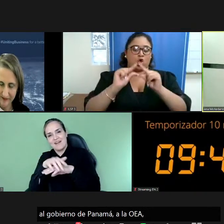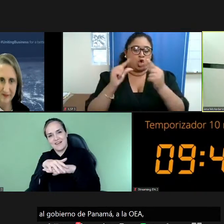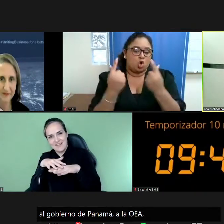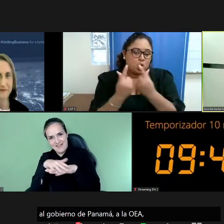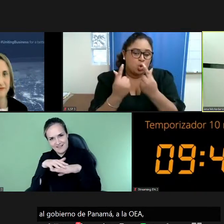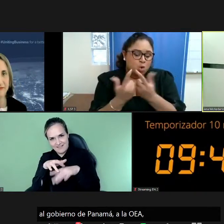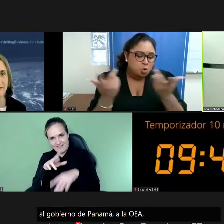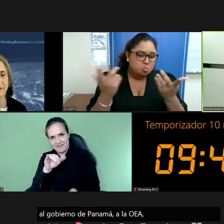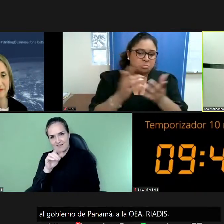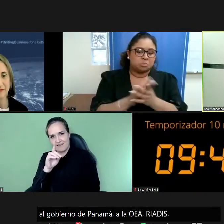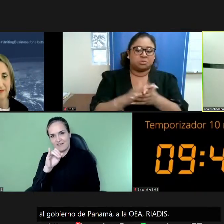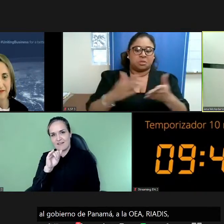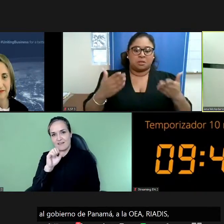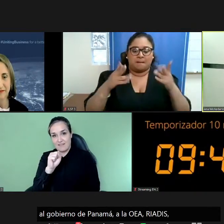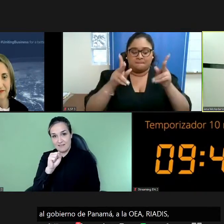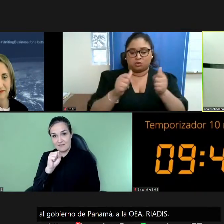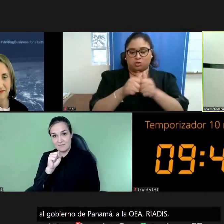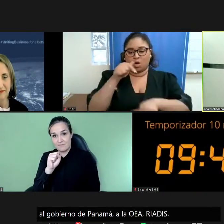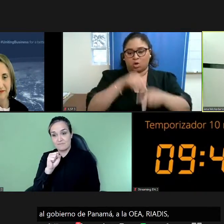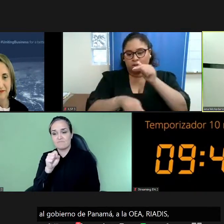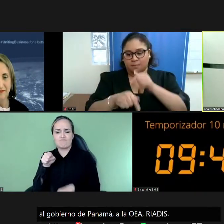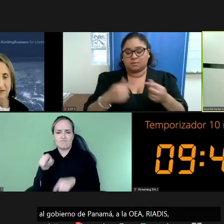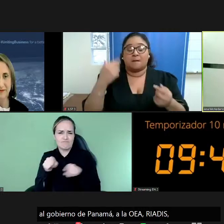realities and